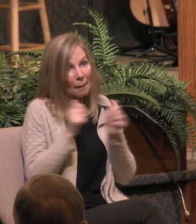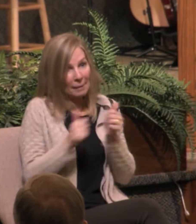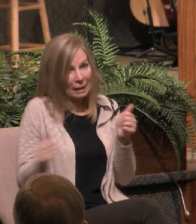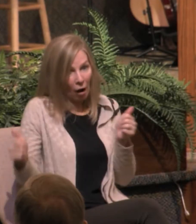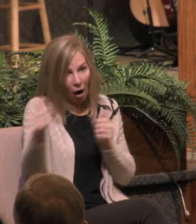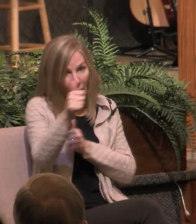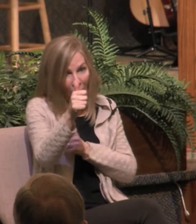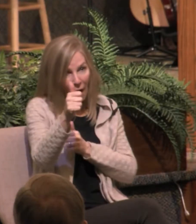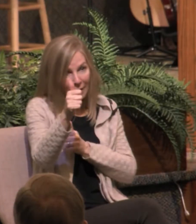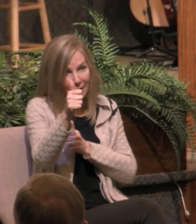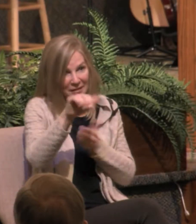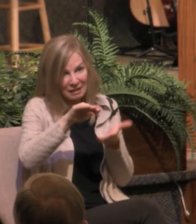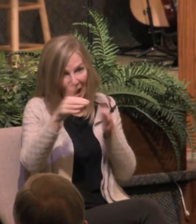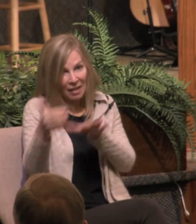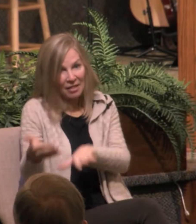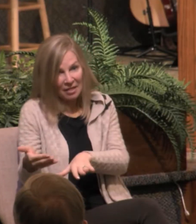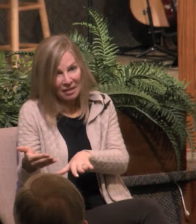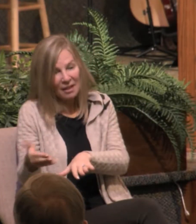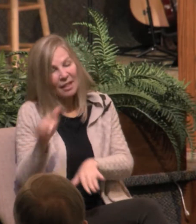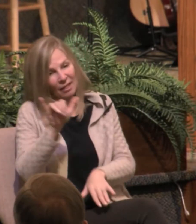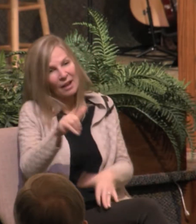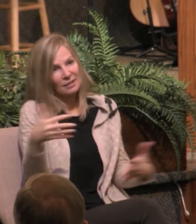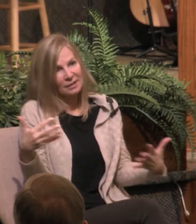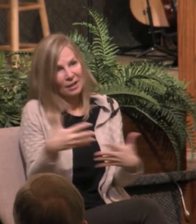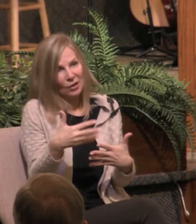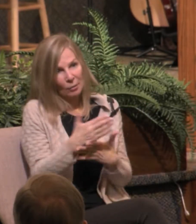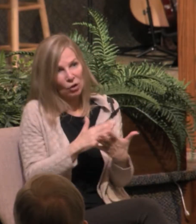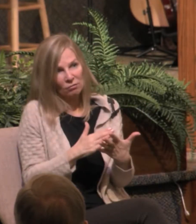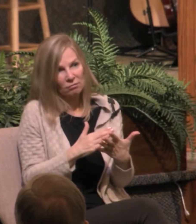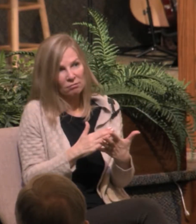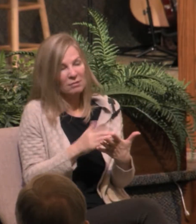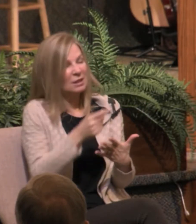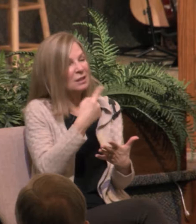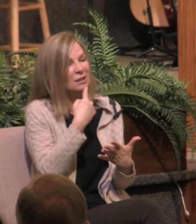the scriptures say this in Matthew 10:28.